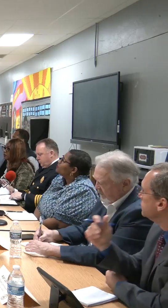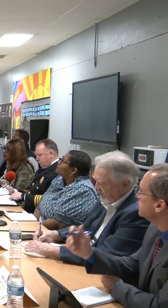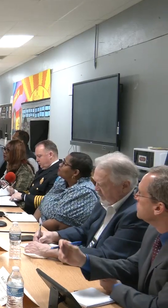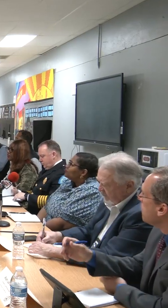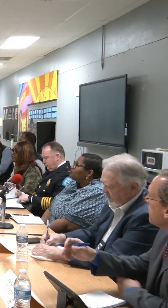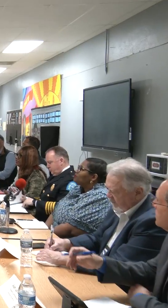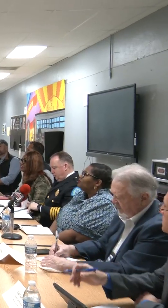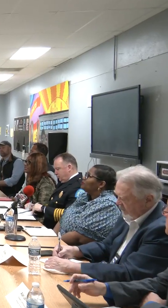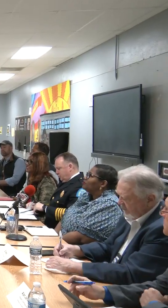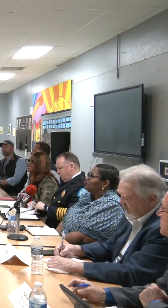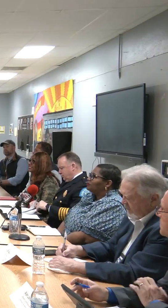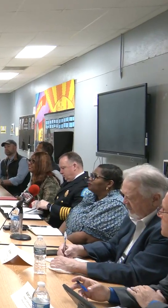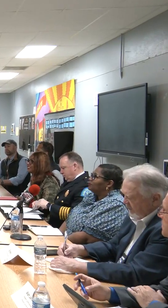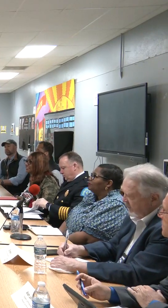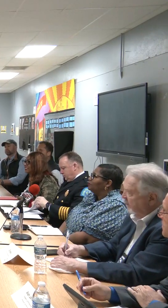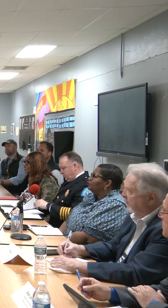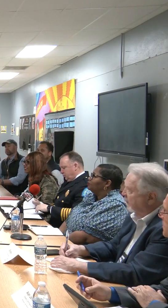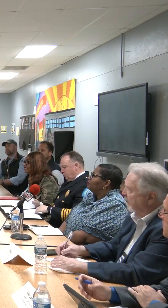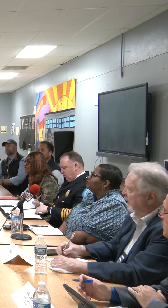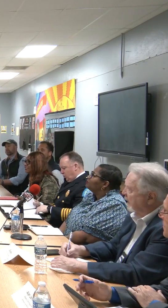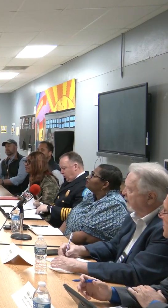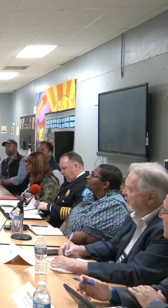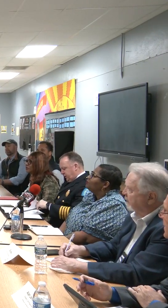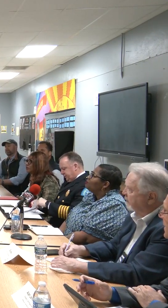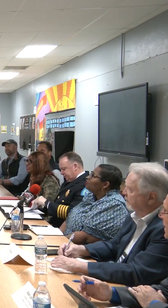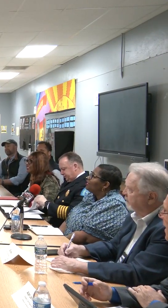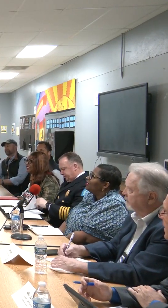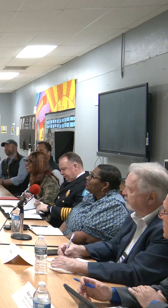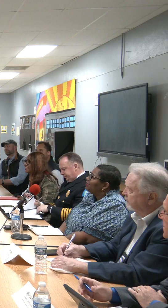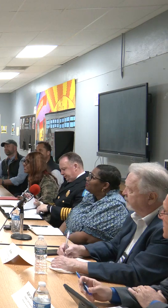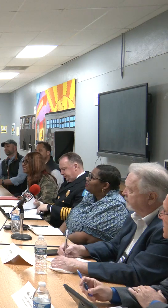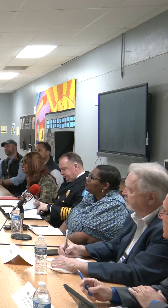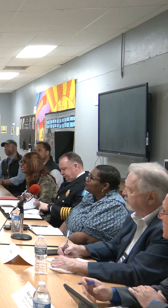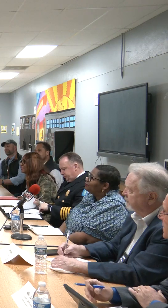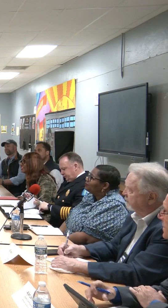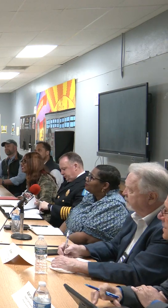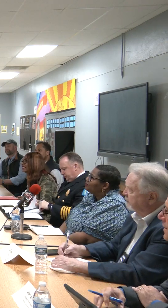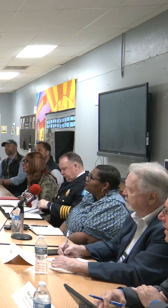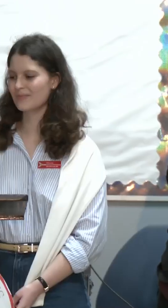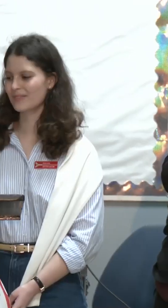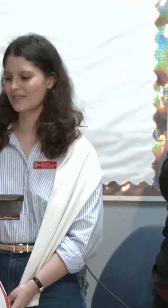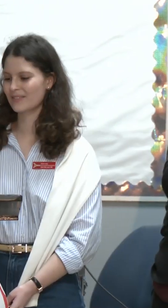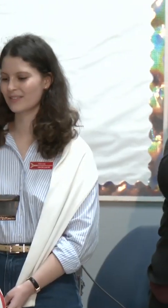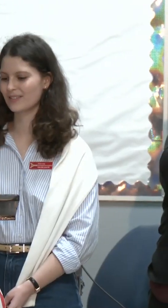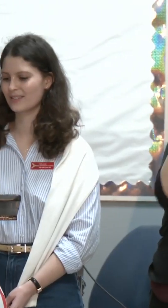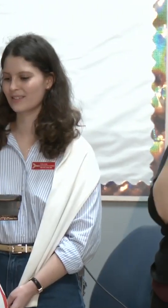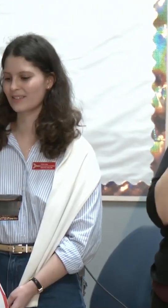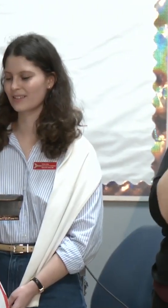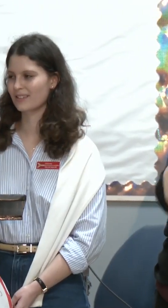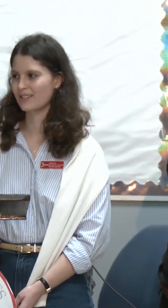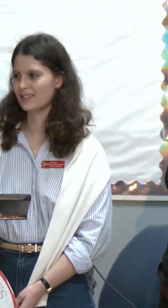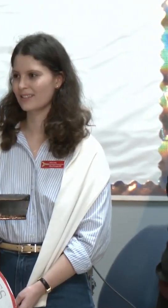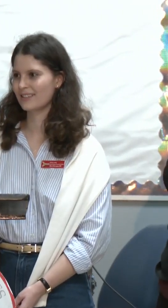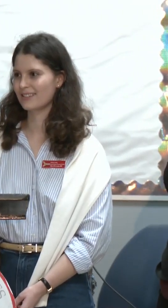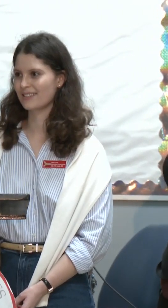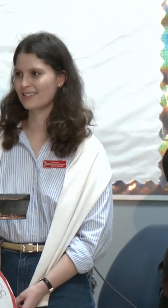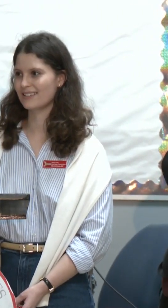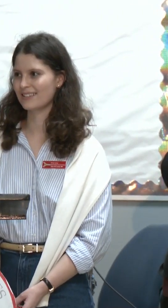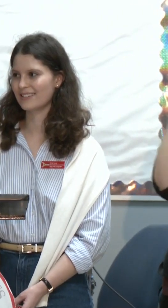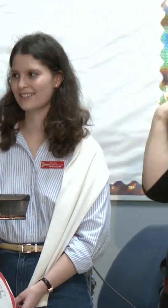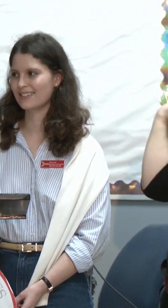herself. Good morning, everybody. My name is Mackenzie Sky Moore. I am the co-chair of the